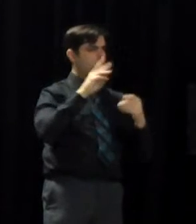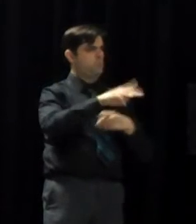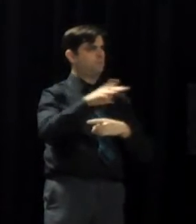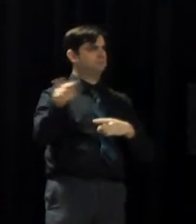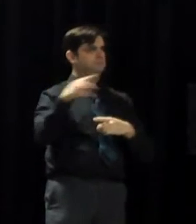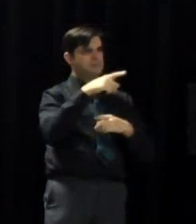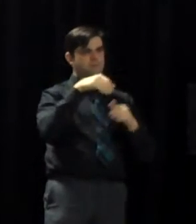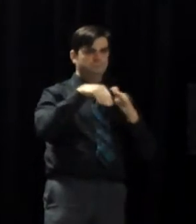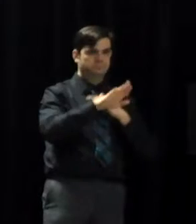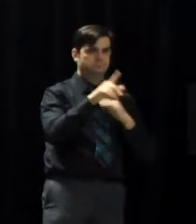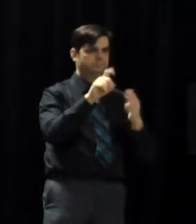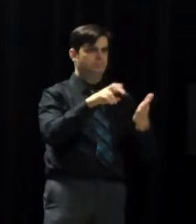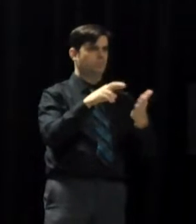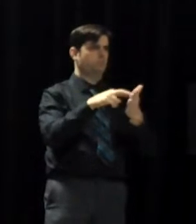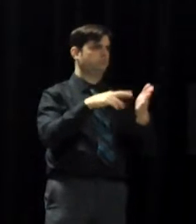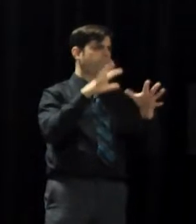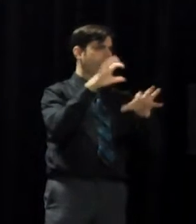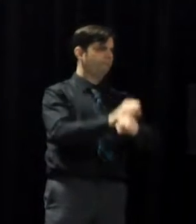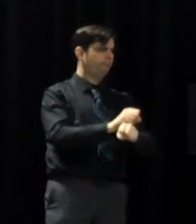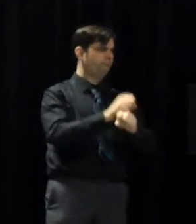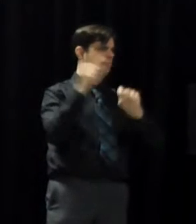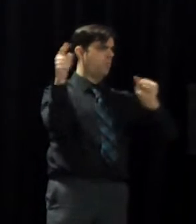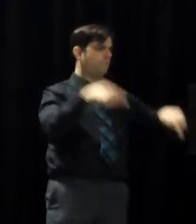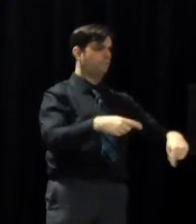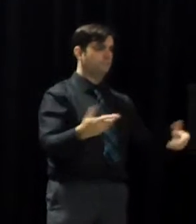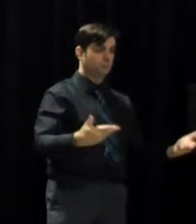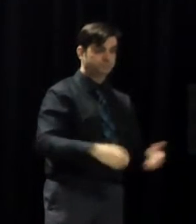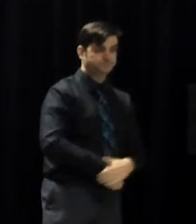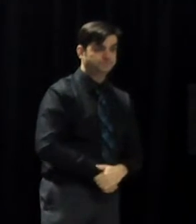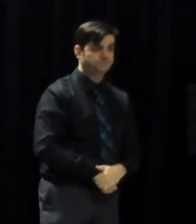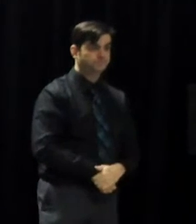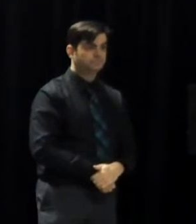know about that will help us with our reinfection rate.